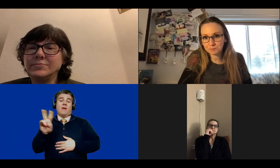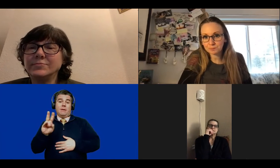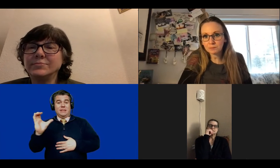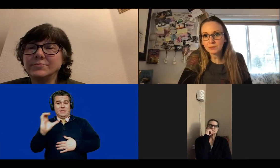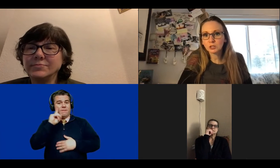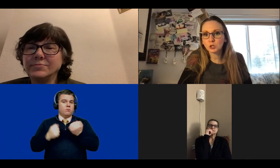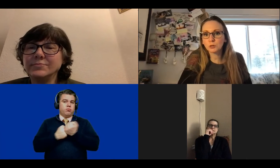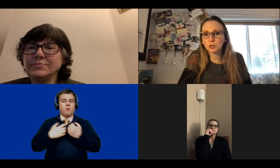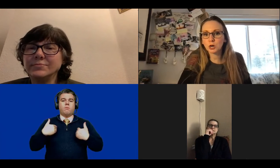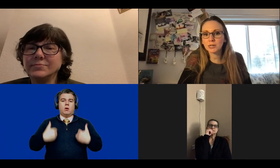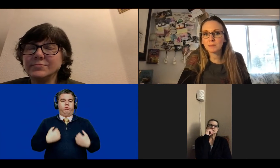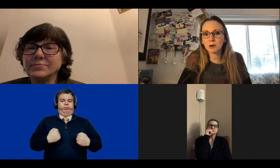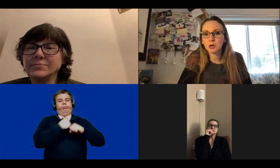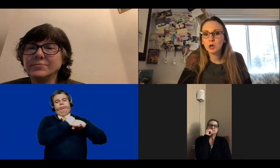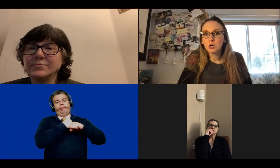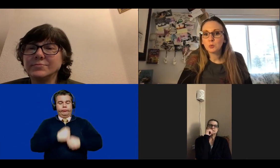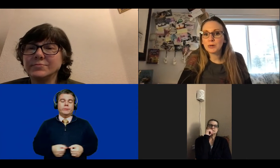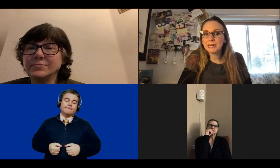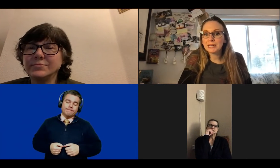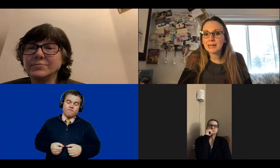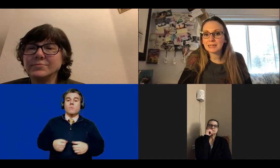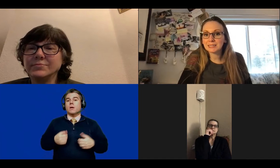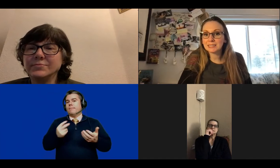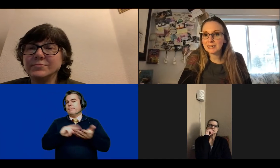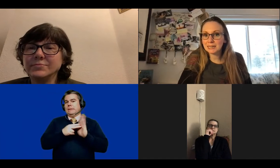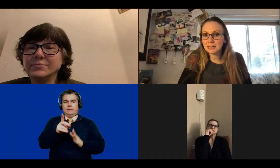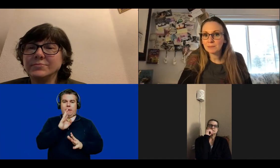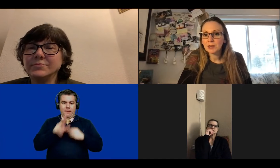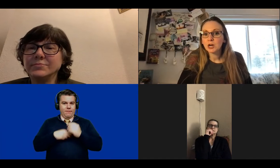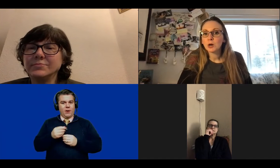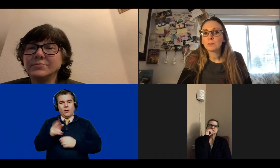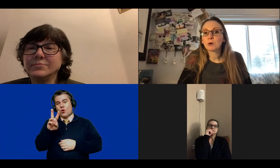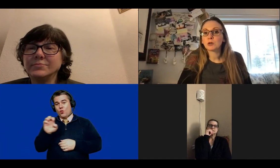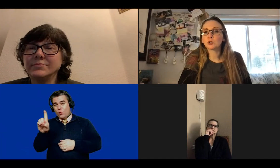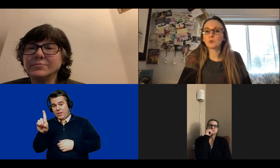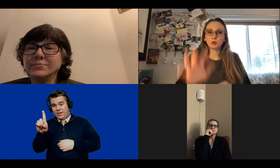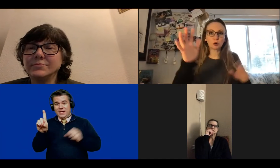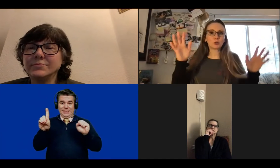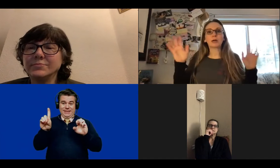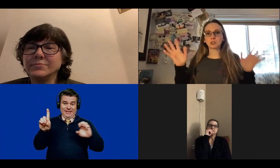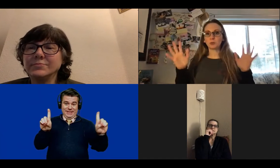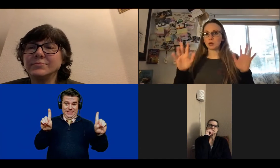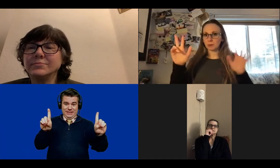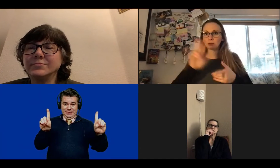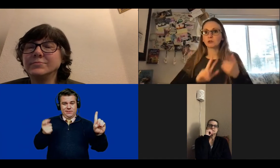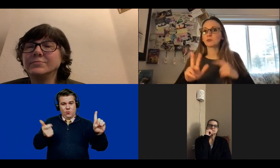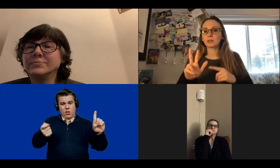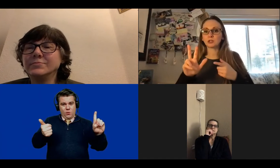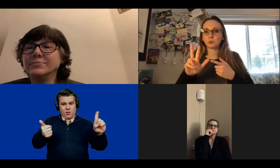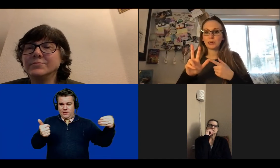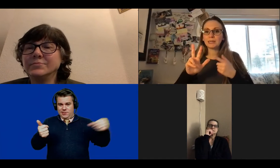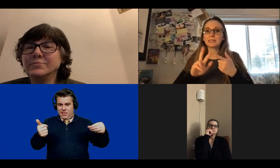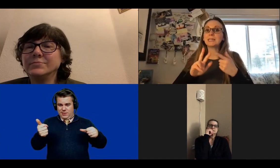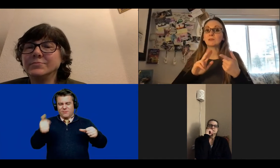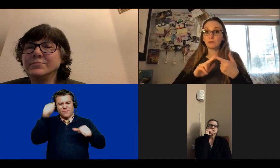function. So when you're talking about weeding and seeding, so you guys know we talk about those 3